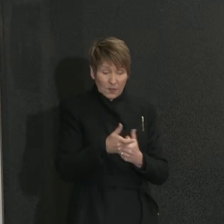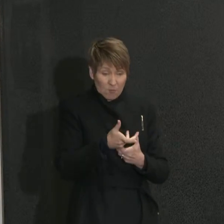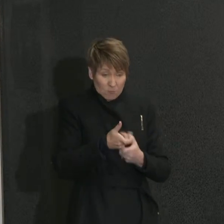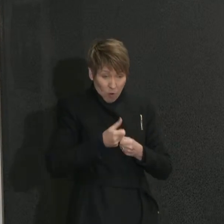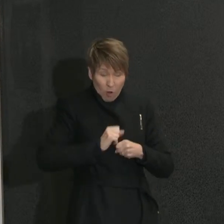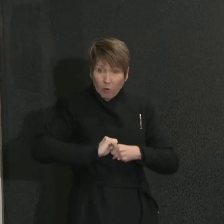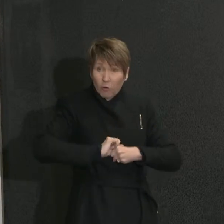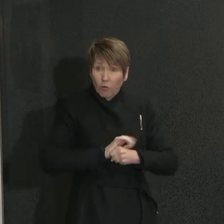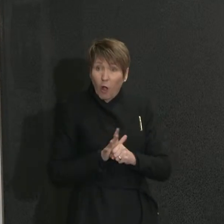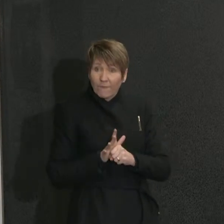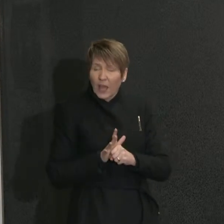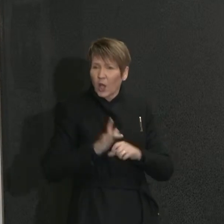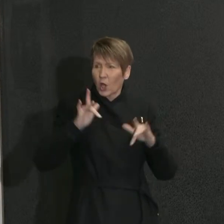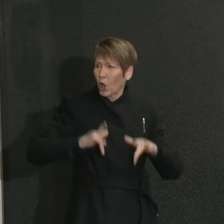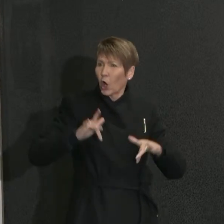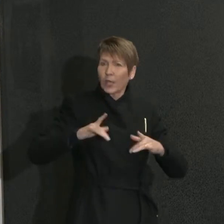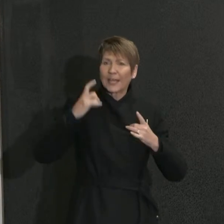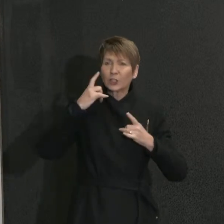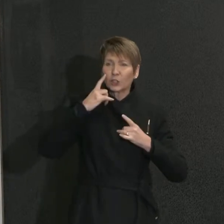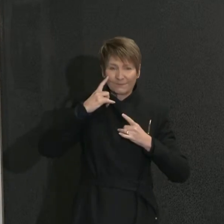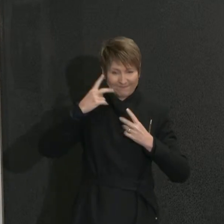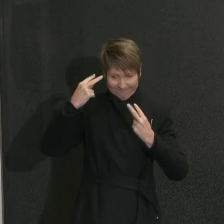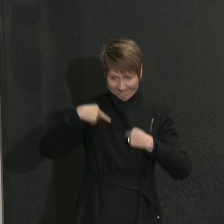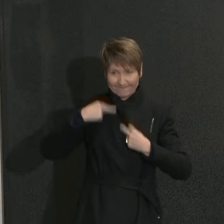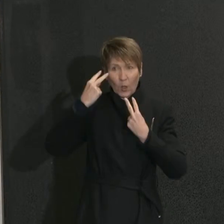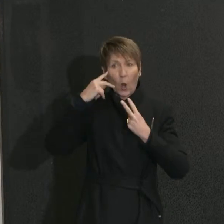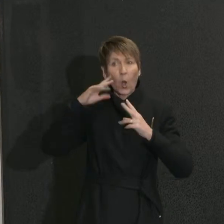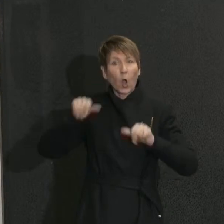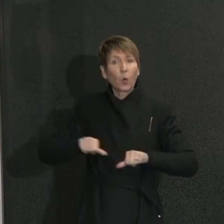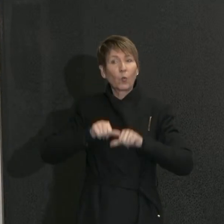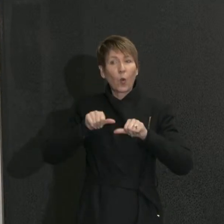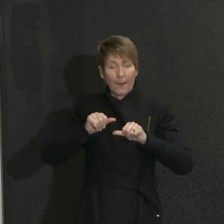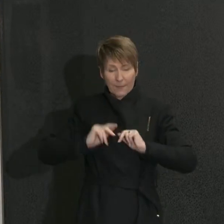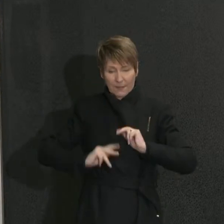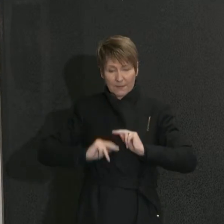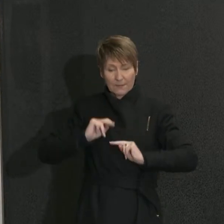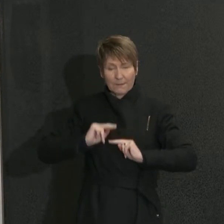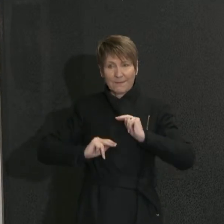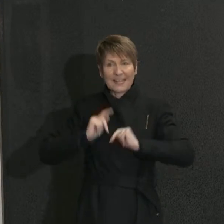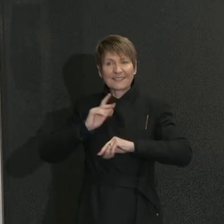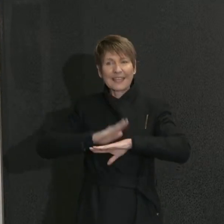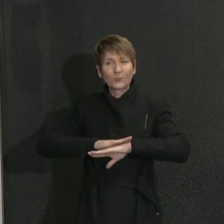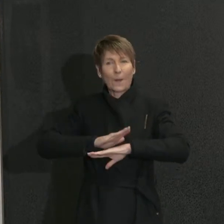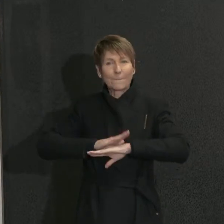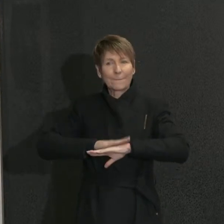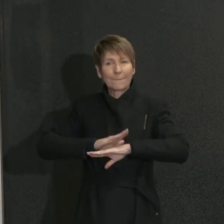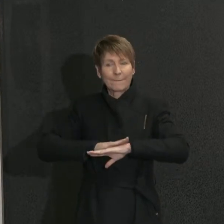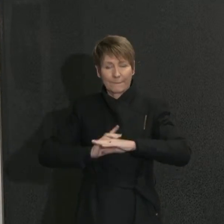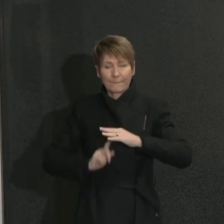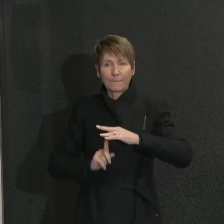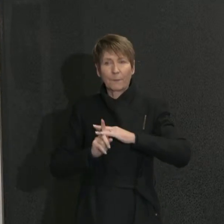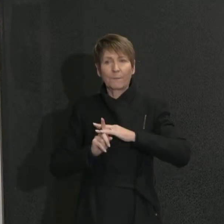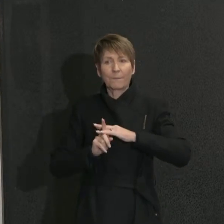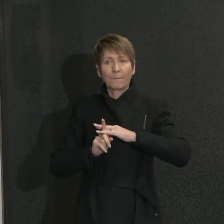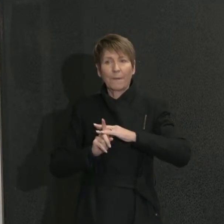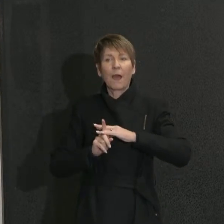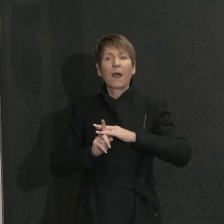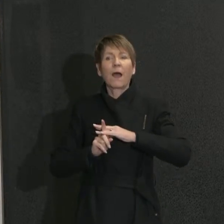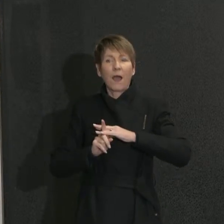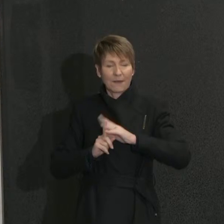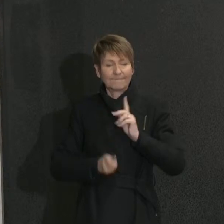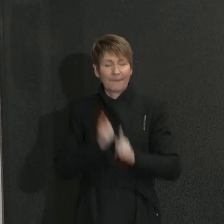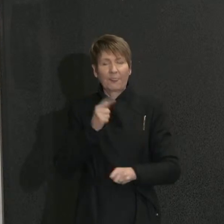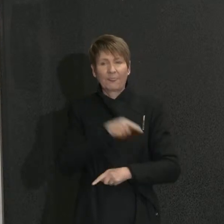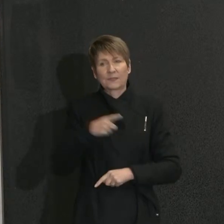is a possibility. That's one of the reasons why we've listed and we're looking at this flight pad to see whether that is part of that particular jigsaw. Similarly, for